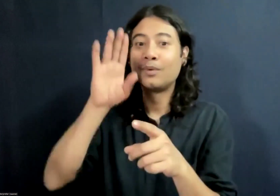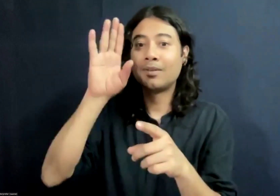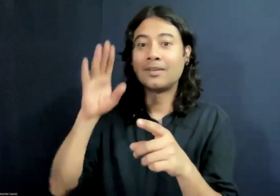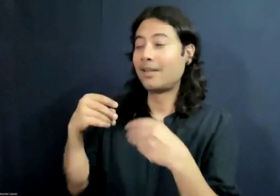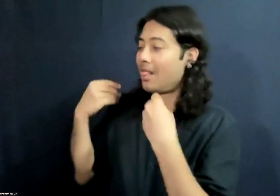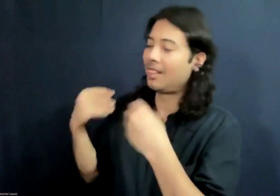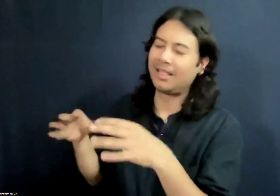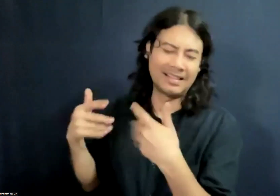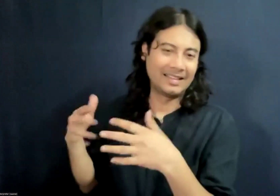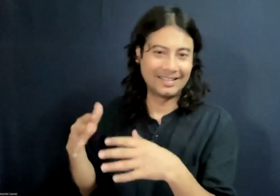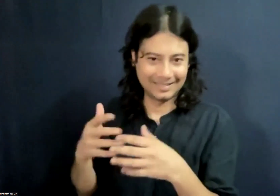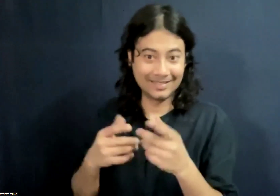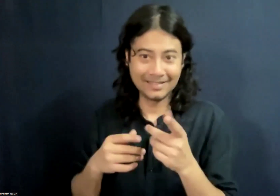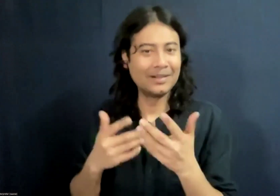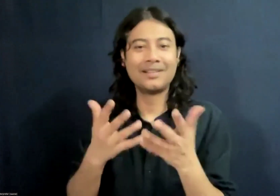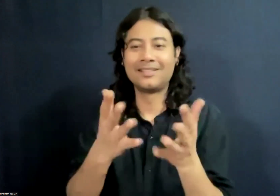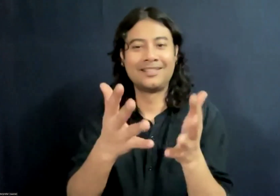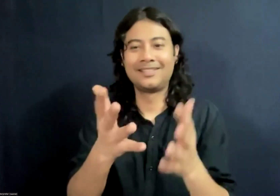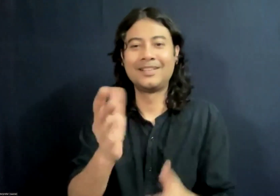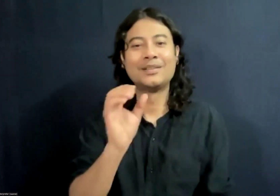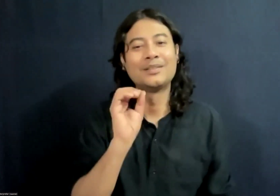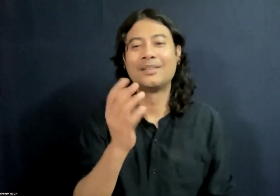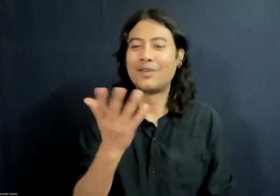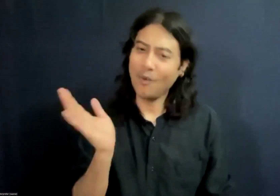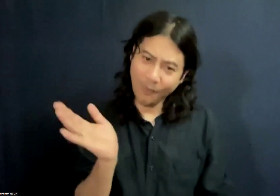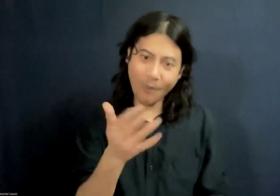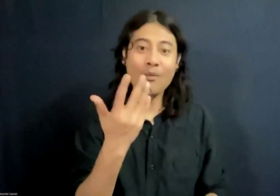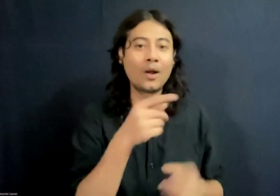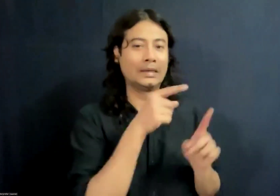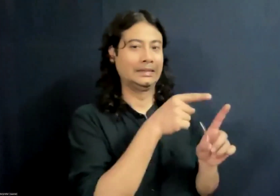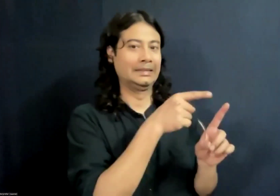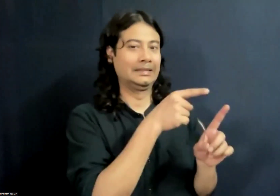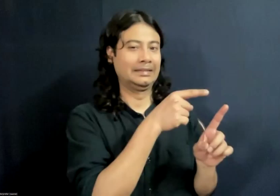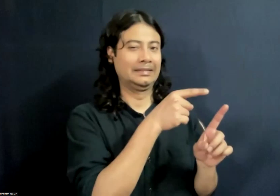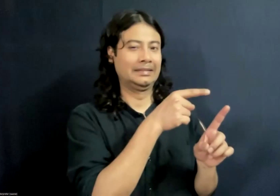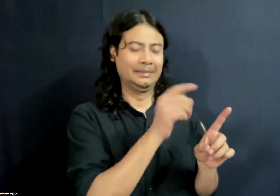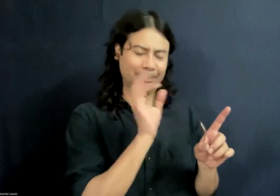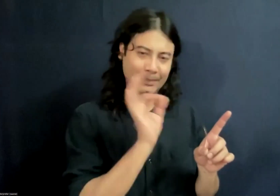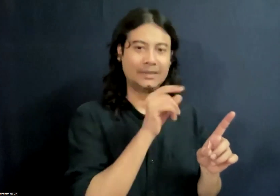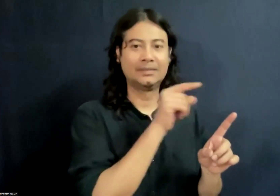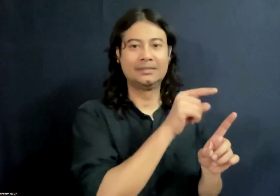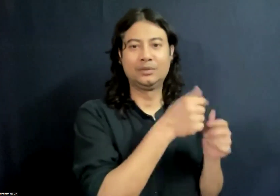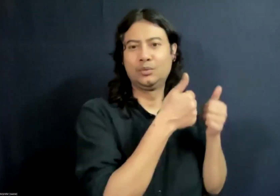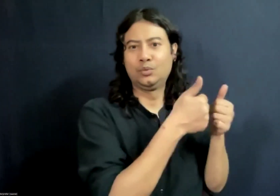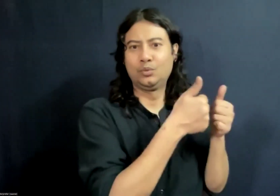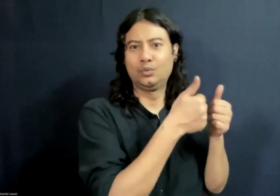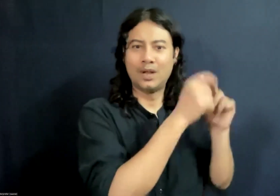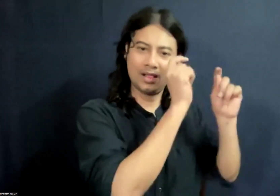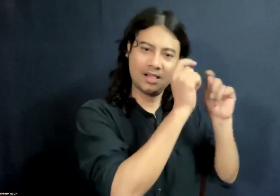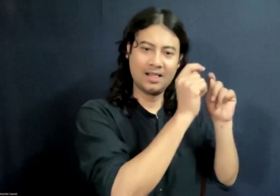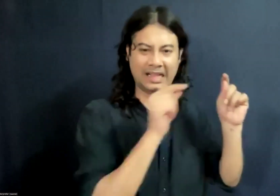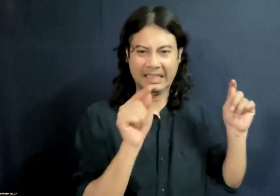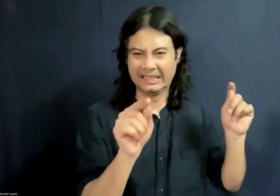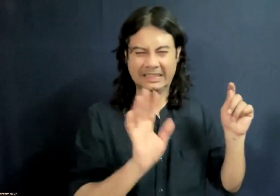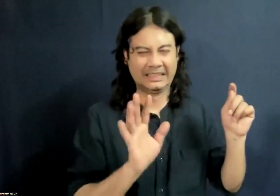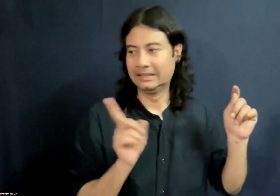Nobody. Okay. So we all want to be in mode of goodness. So then we must be very attentive in understanding what Krishna